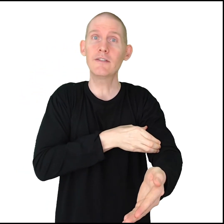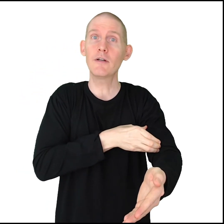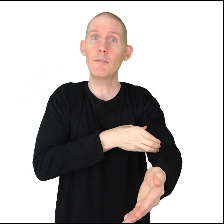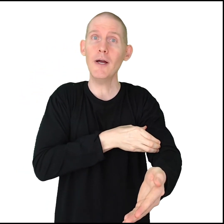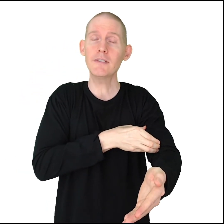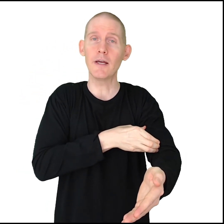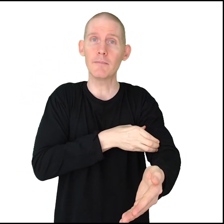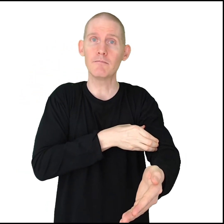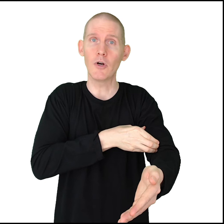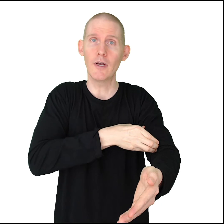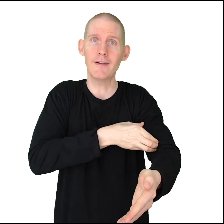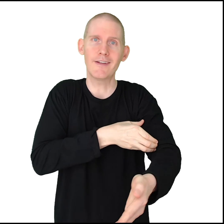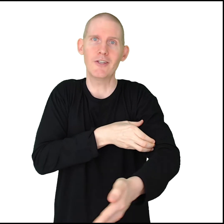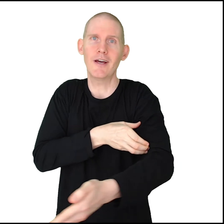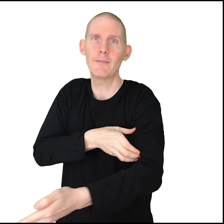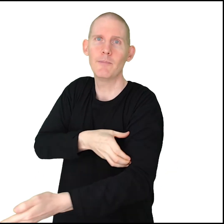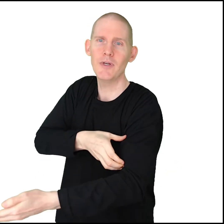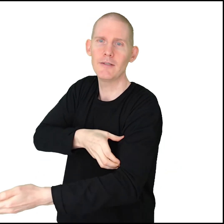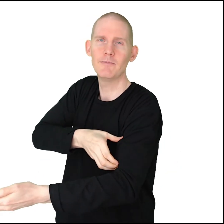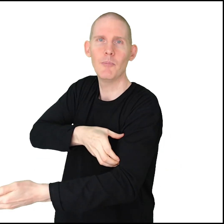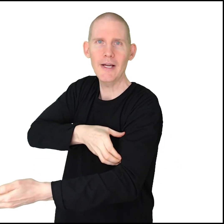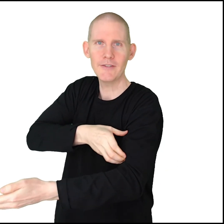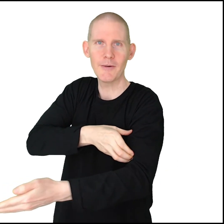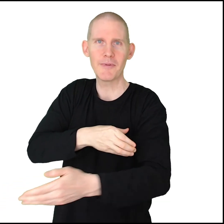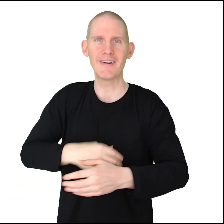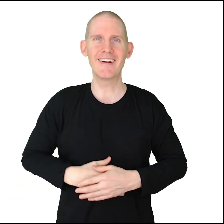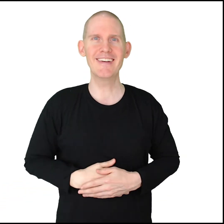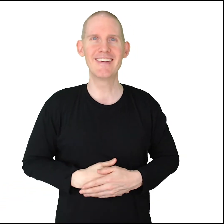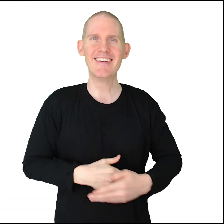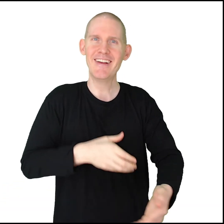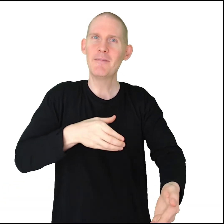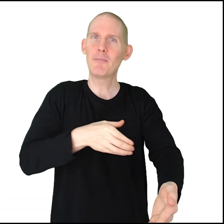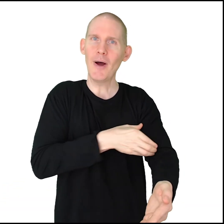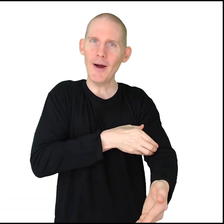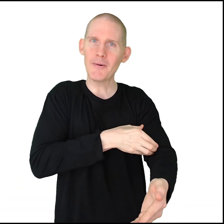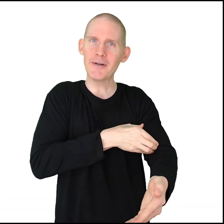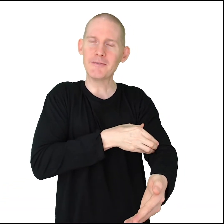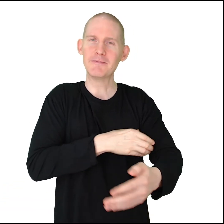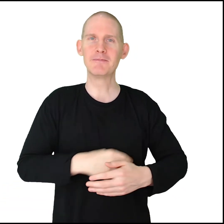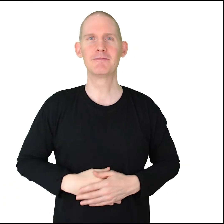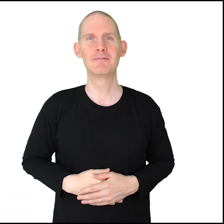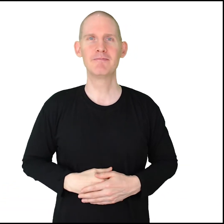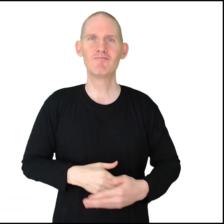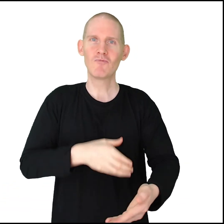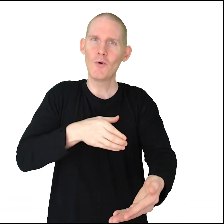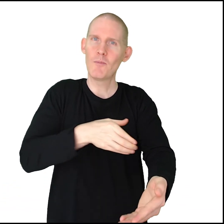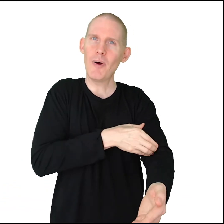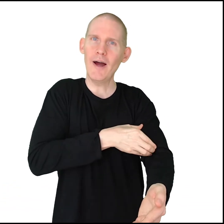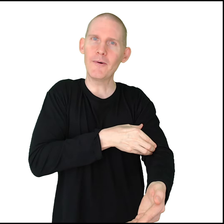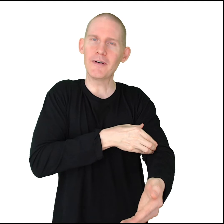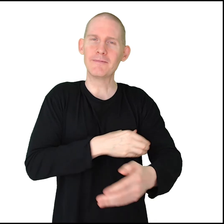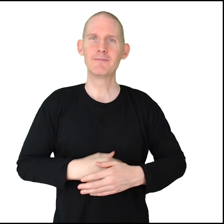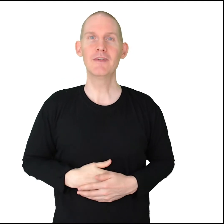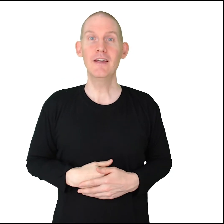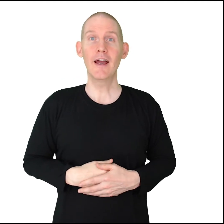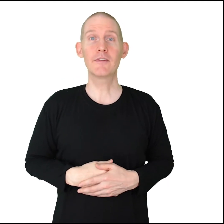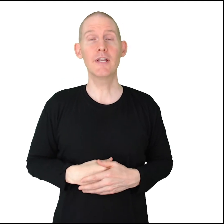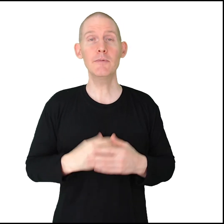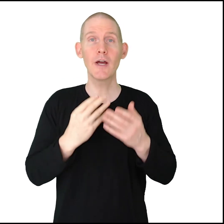your bicep. All right, like you got a big bicep there, right? Power. Power. At the same time,